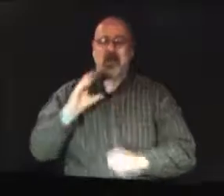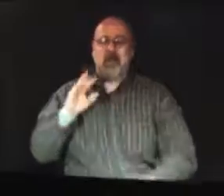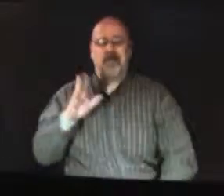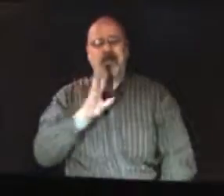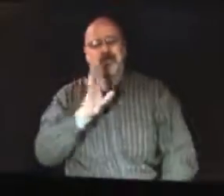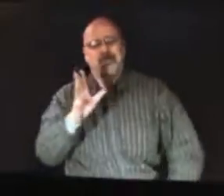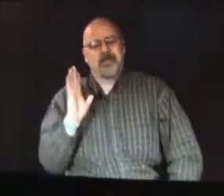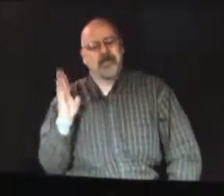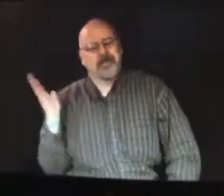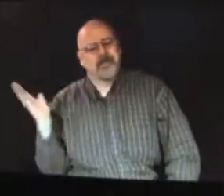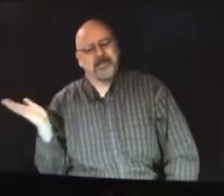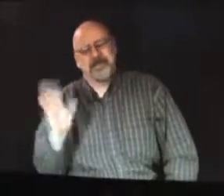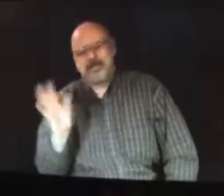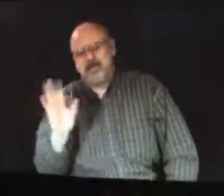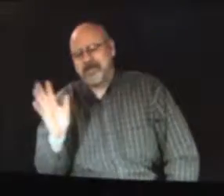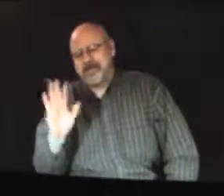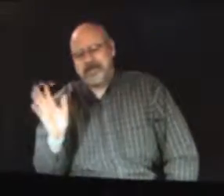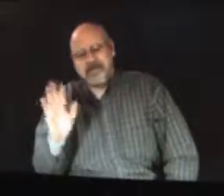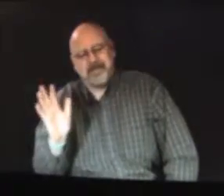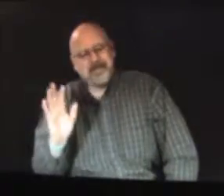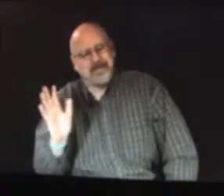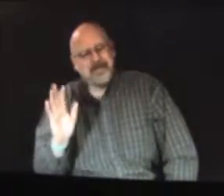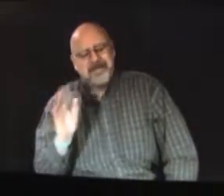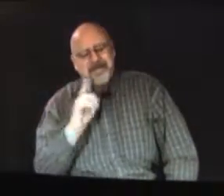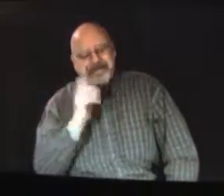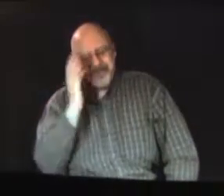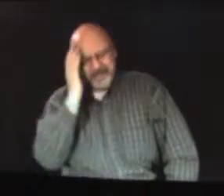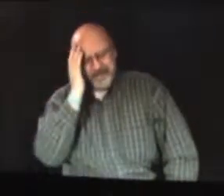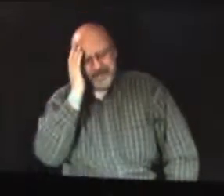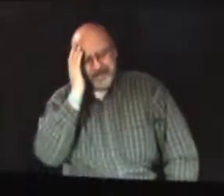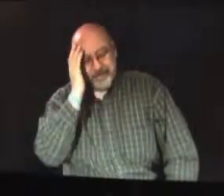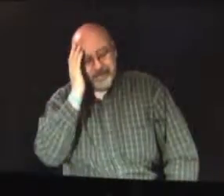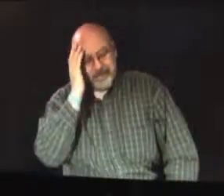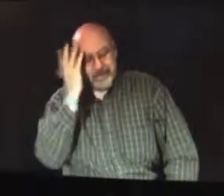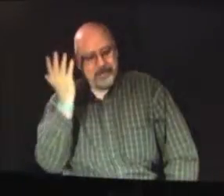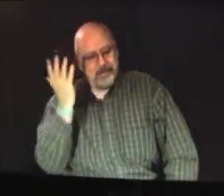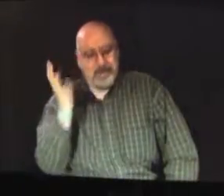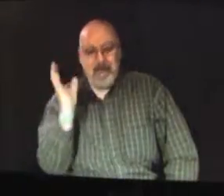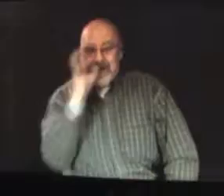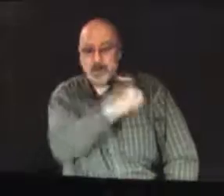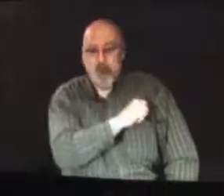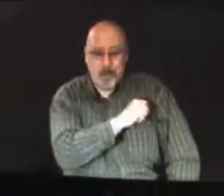of this, and they're just completely amazed.